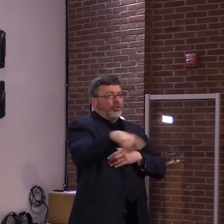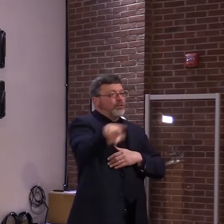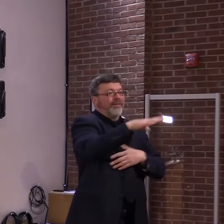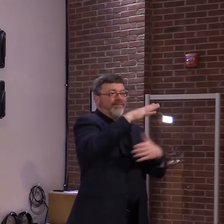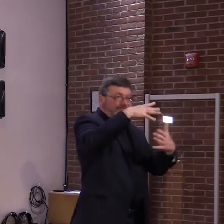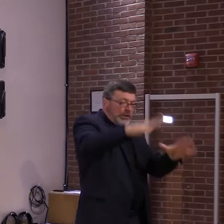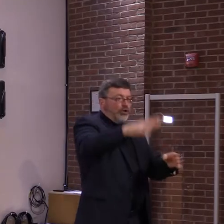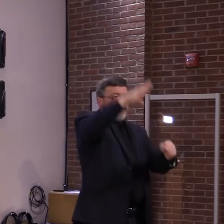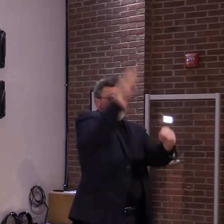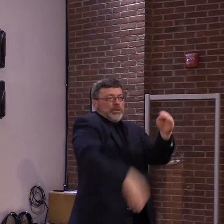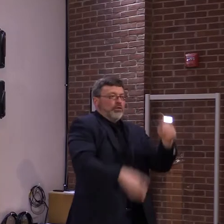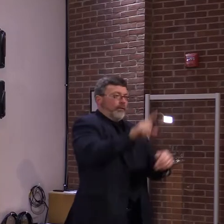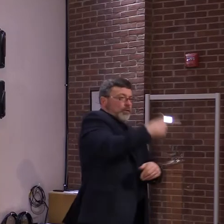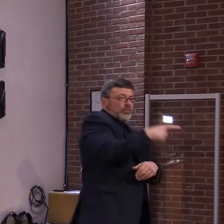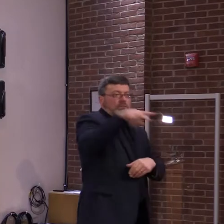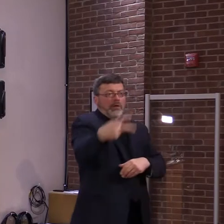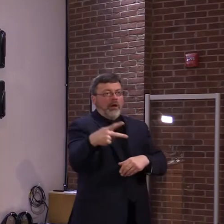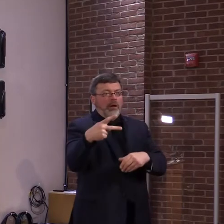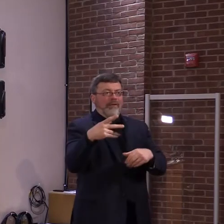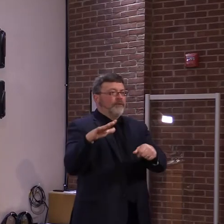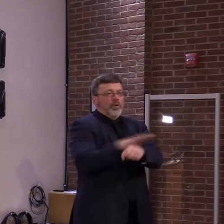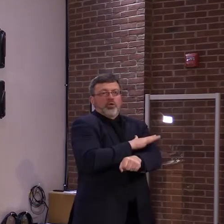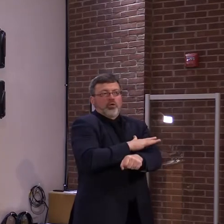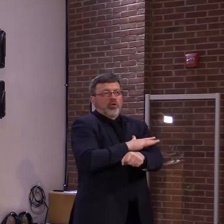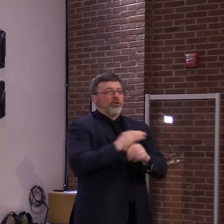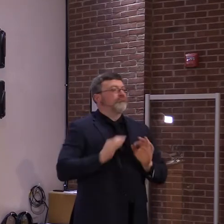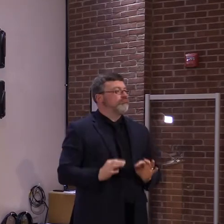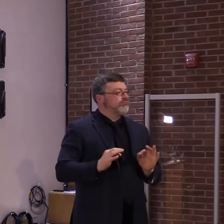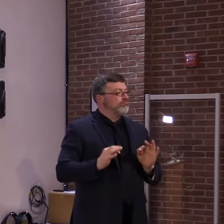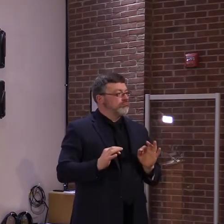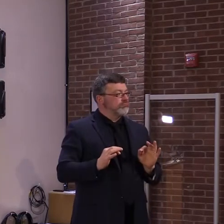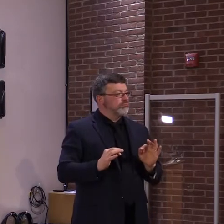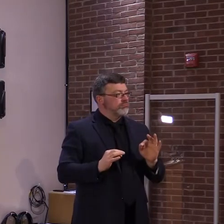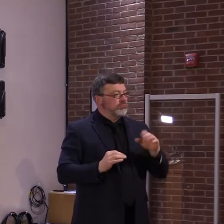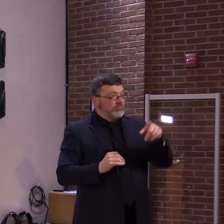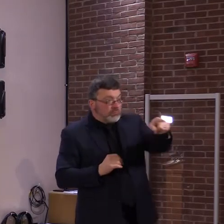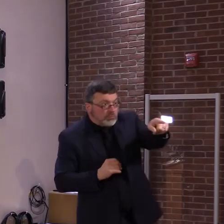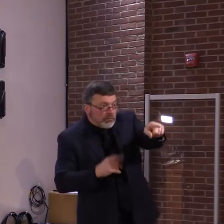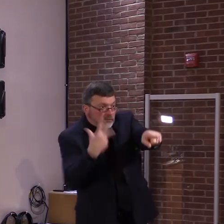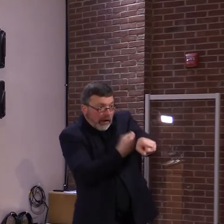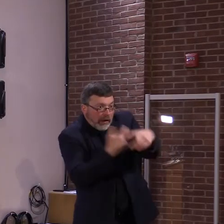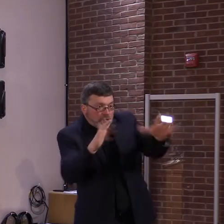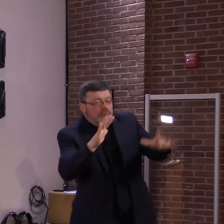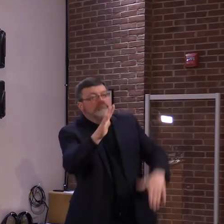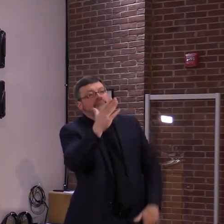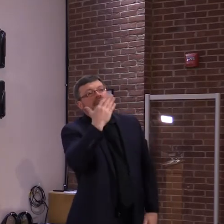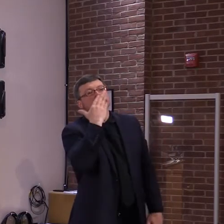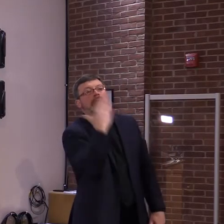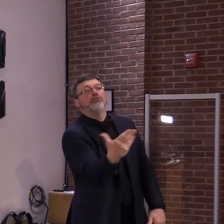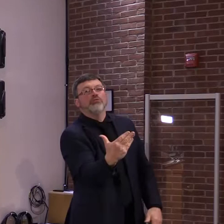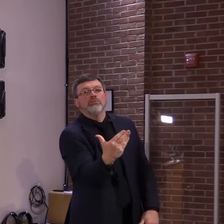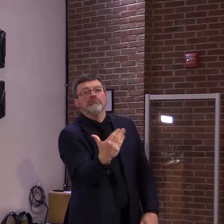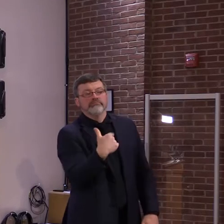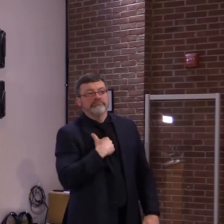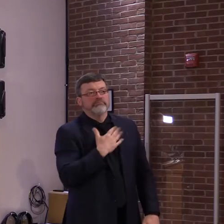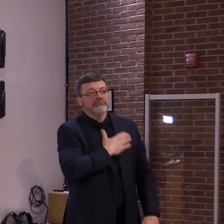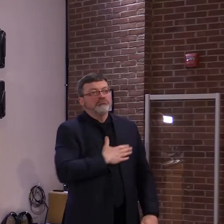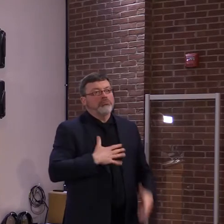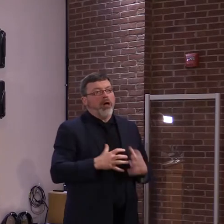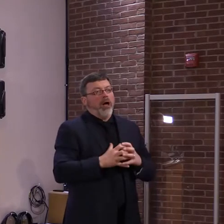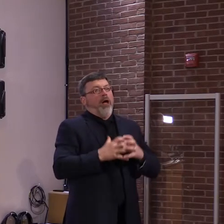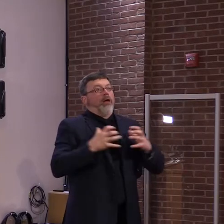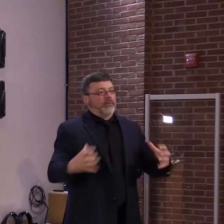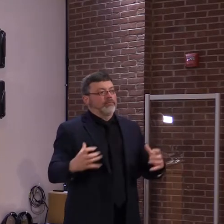shot as far. You're why we're moving the needle. And we are doing it at a rate much better than